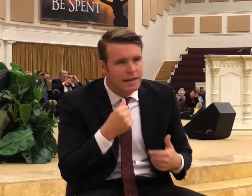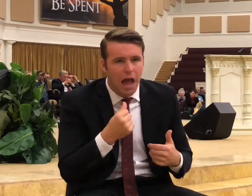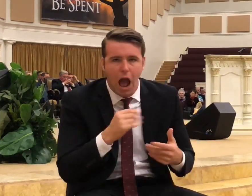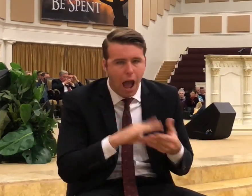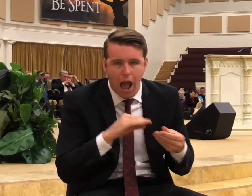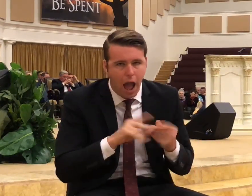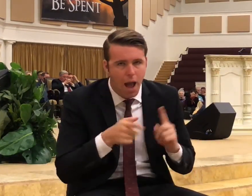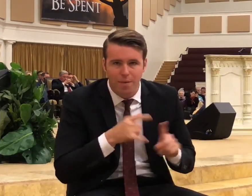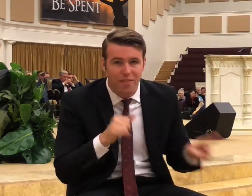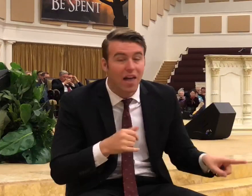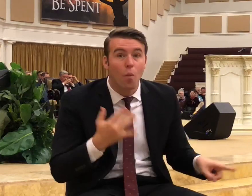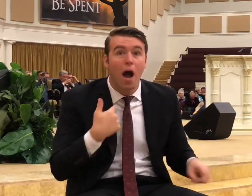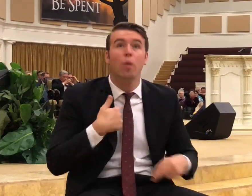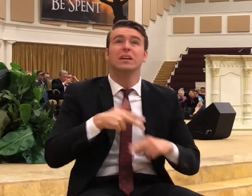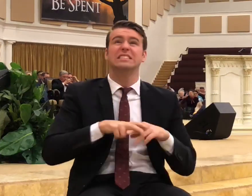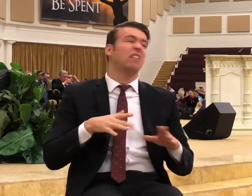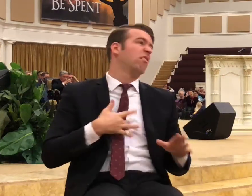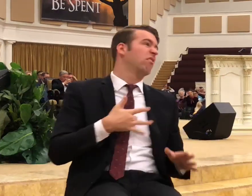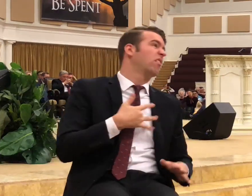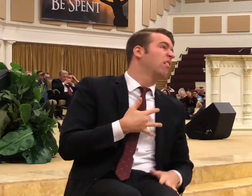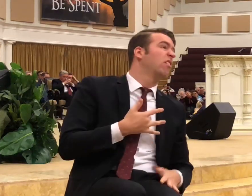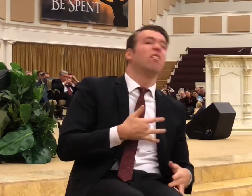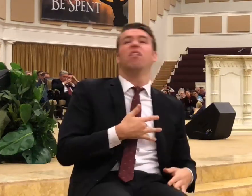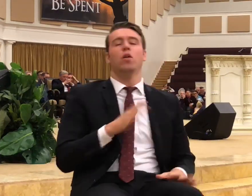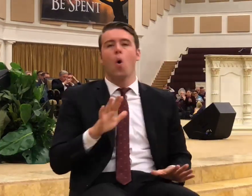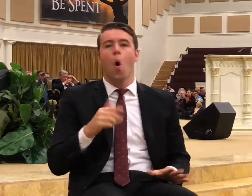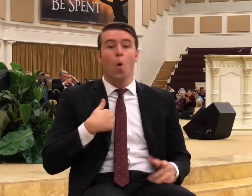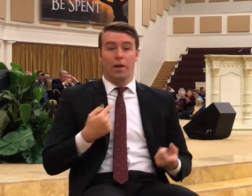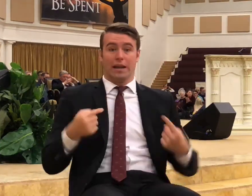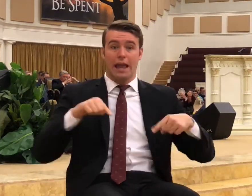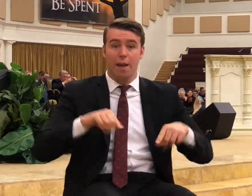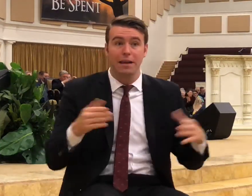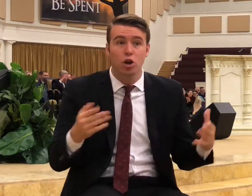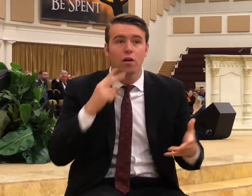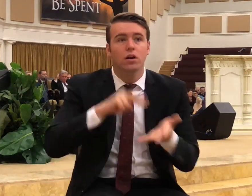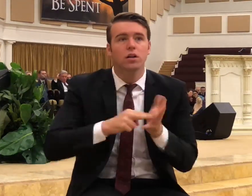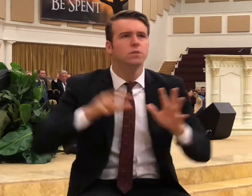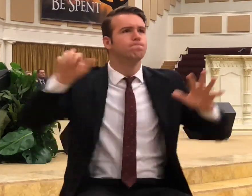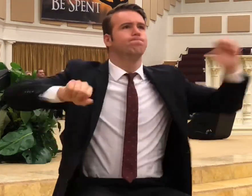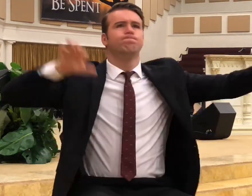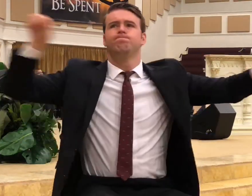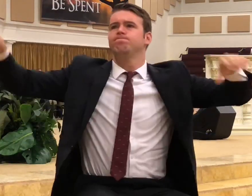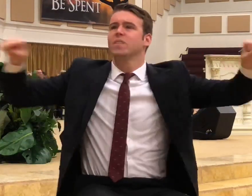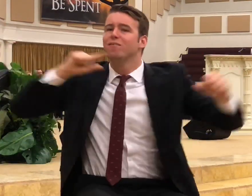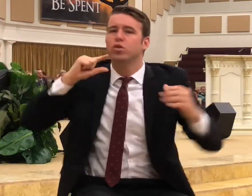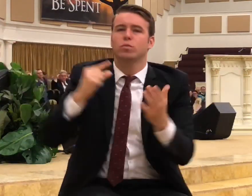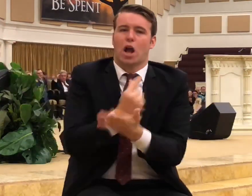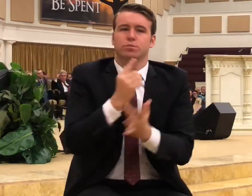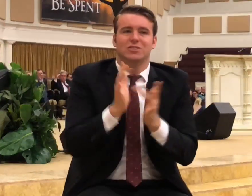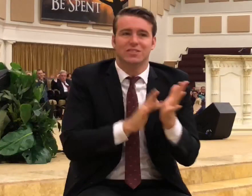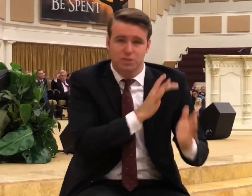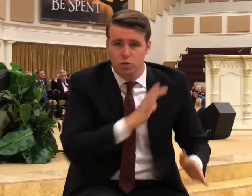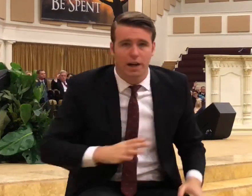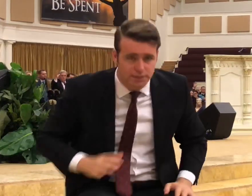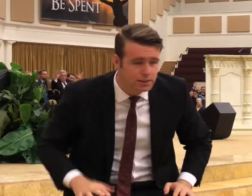understand something, we didn't just come to sit on these pews. We came to conquer this city for the gospel of Jesus Christ.